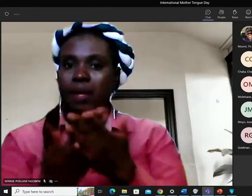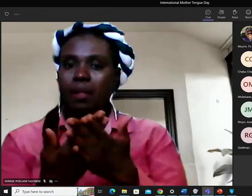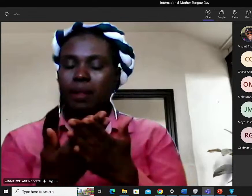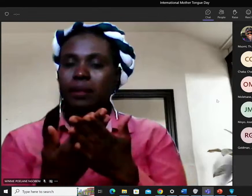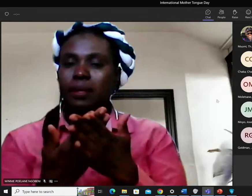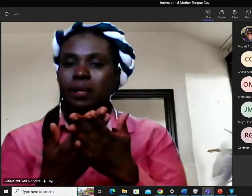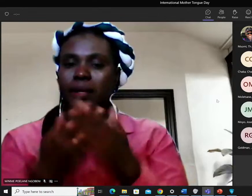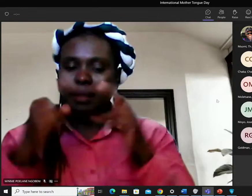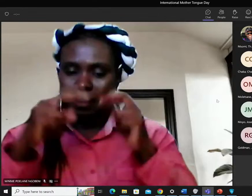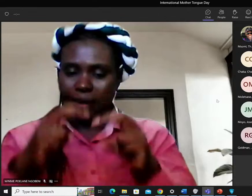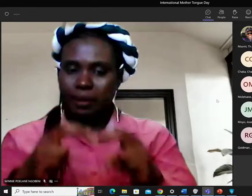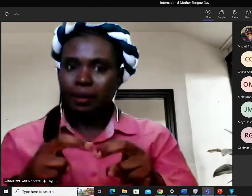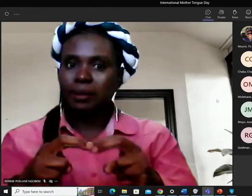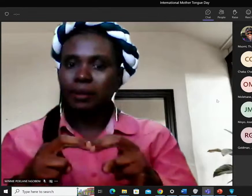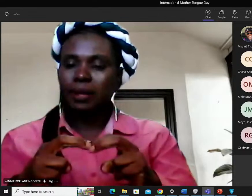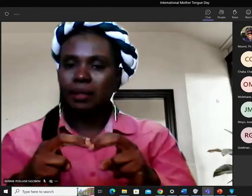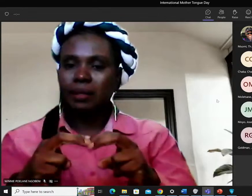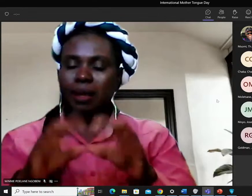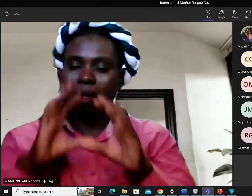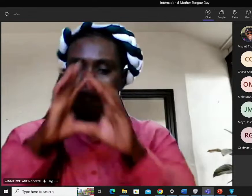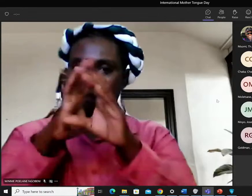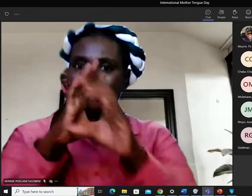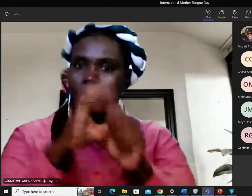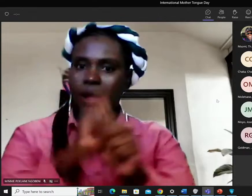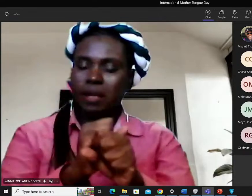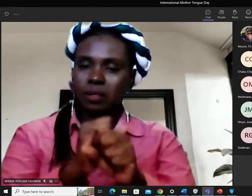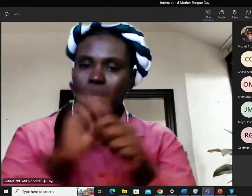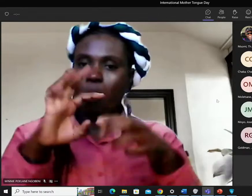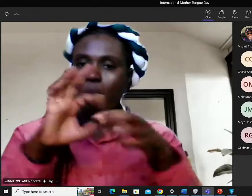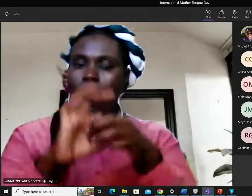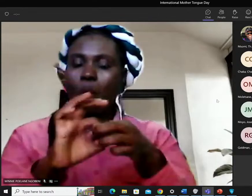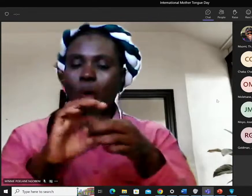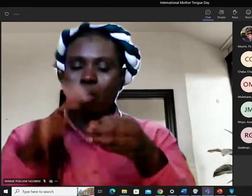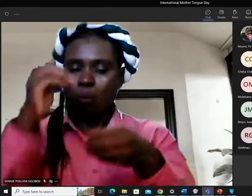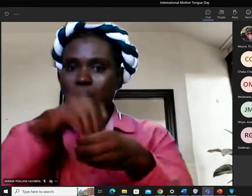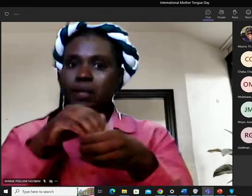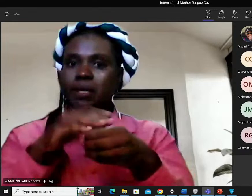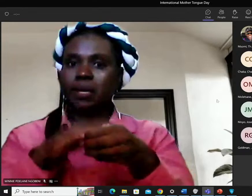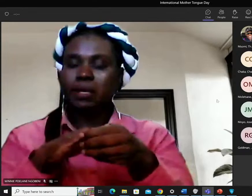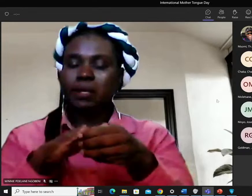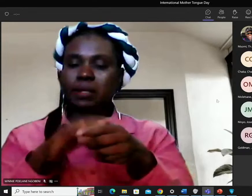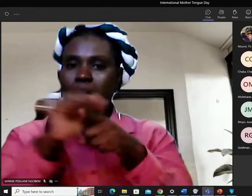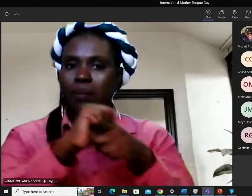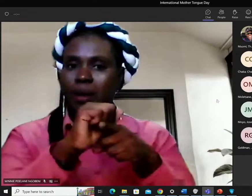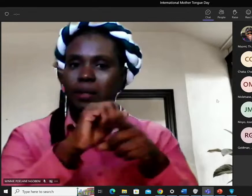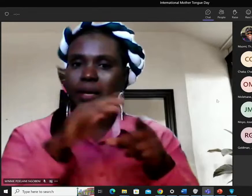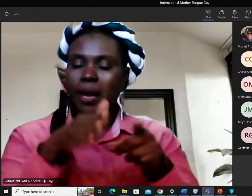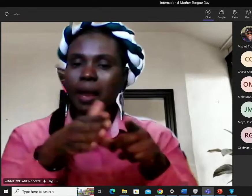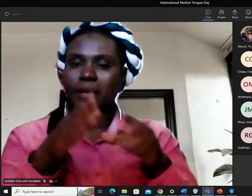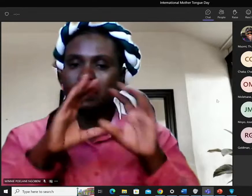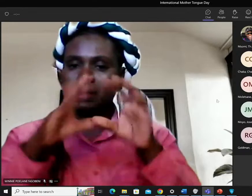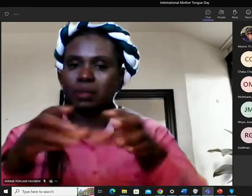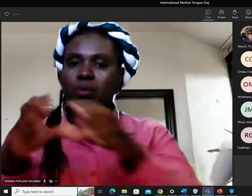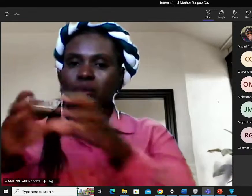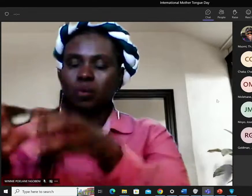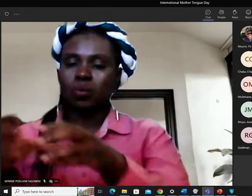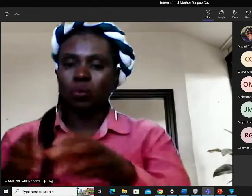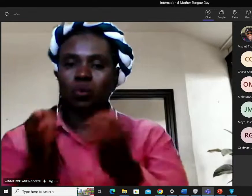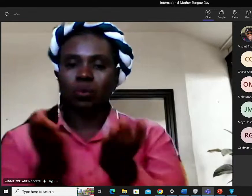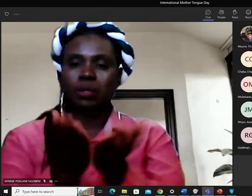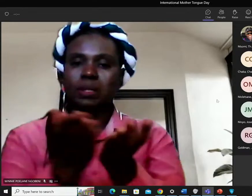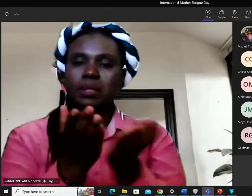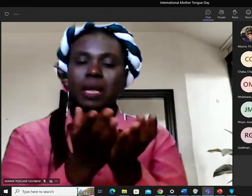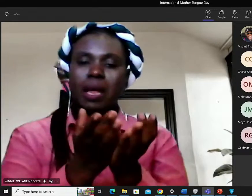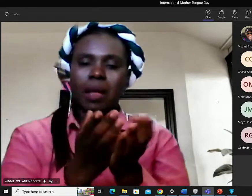research is focused on the home context, this is also a practical in classrooms context.